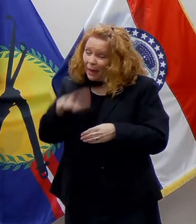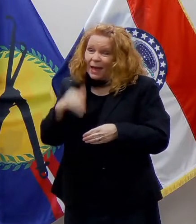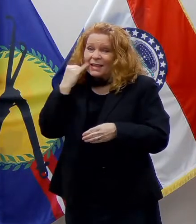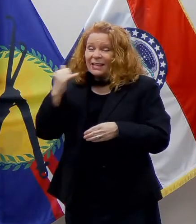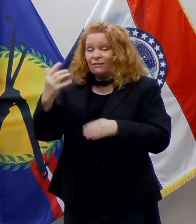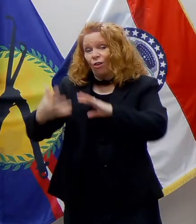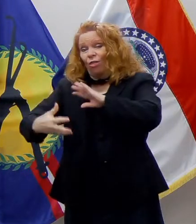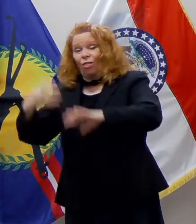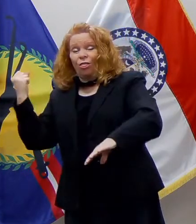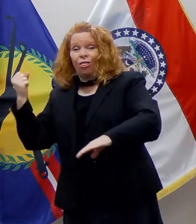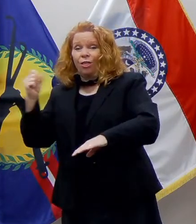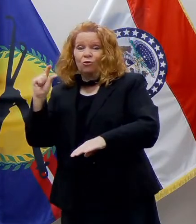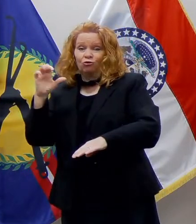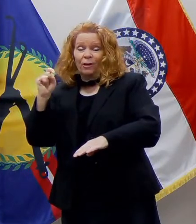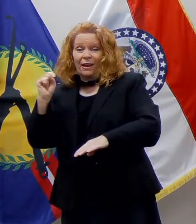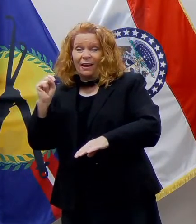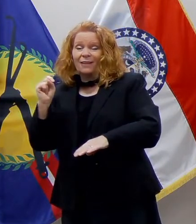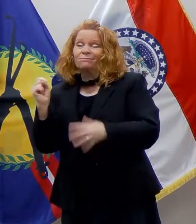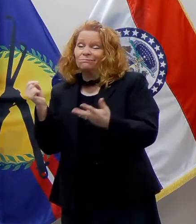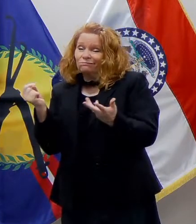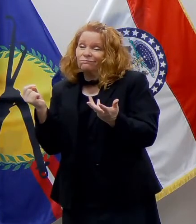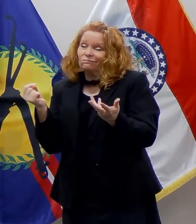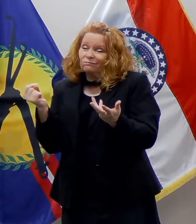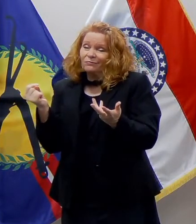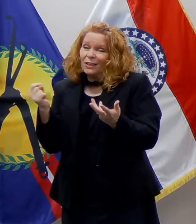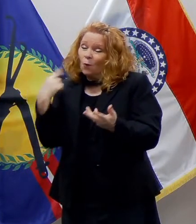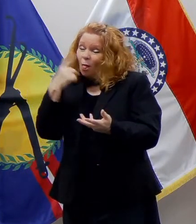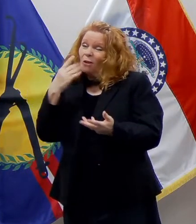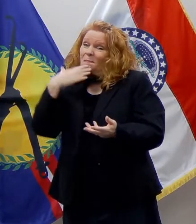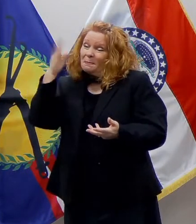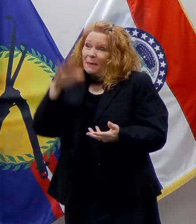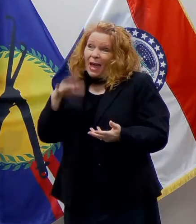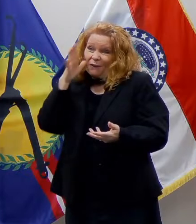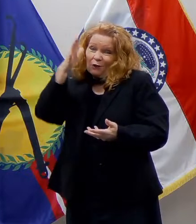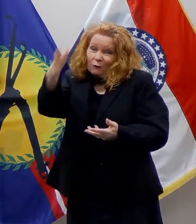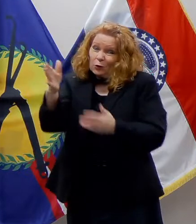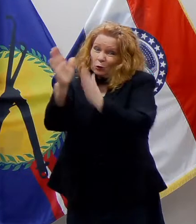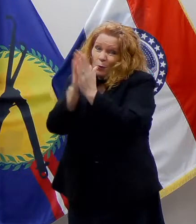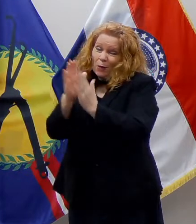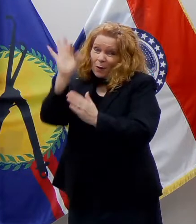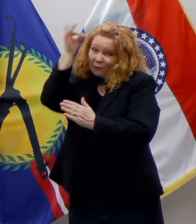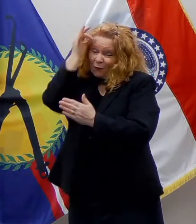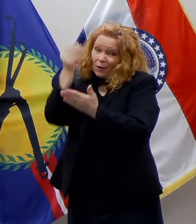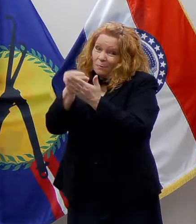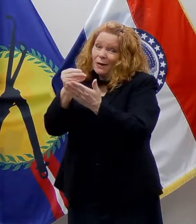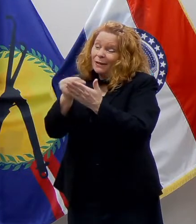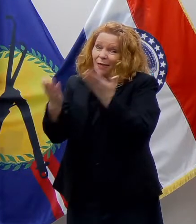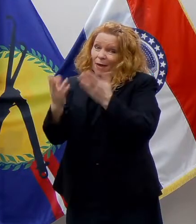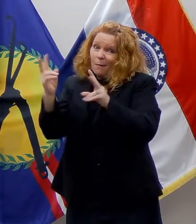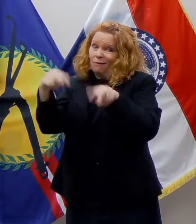clawed back, then that will weigh against us with future requests for federal transportation money.